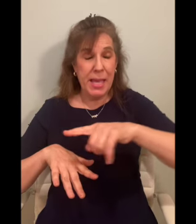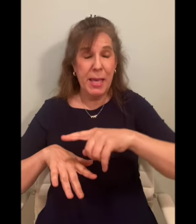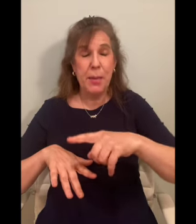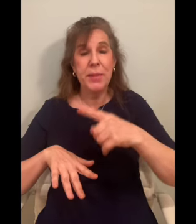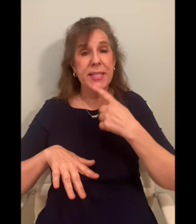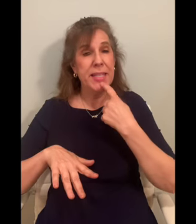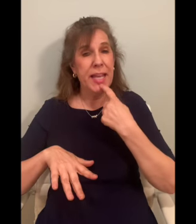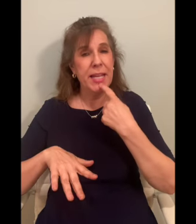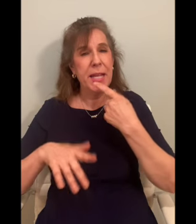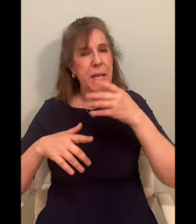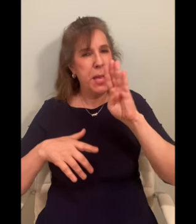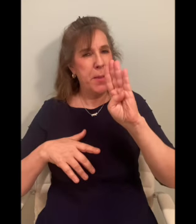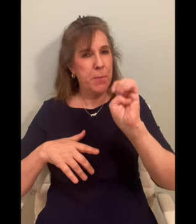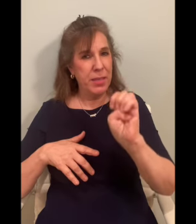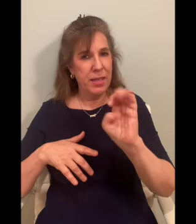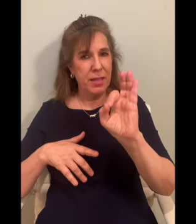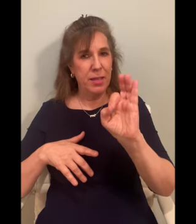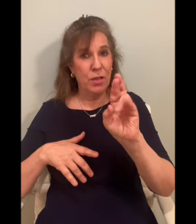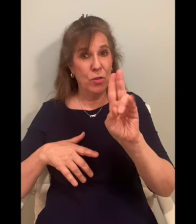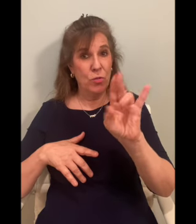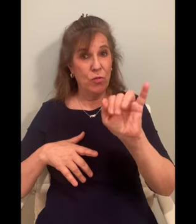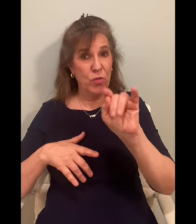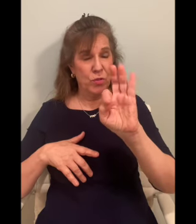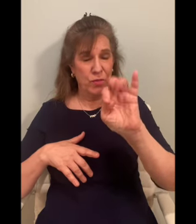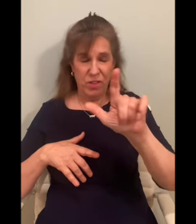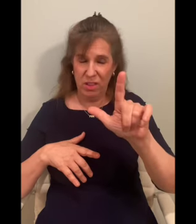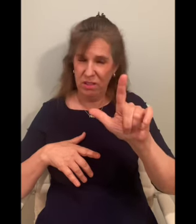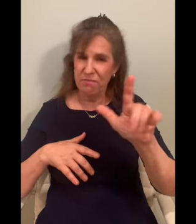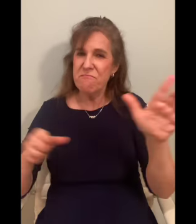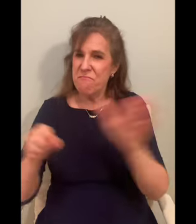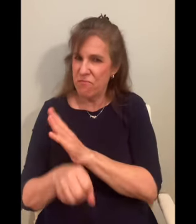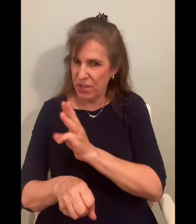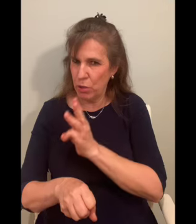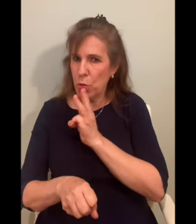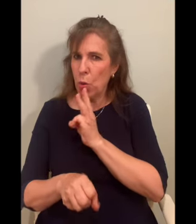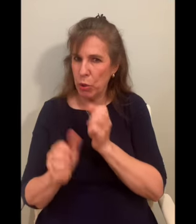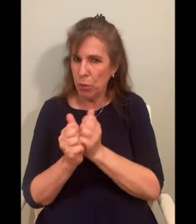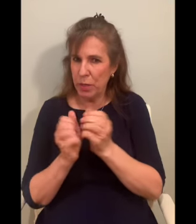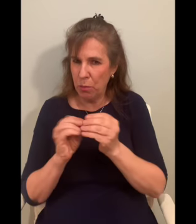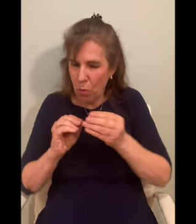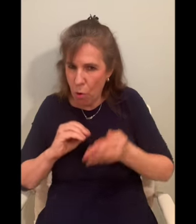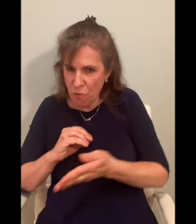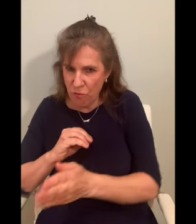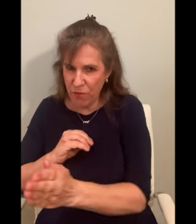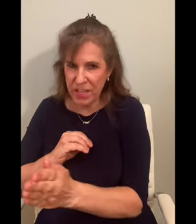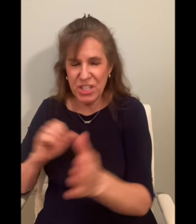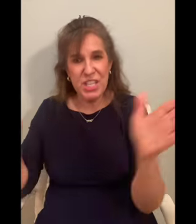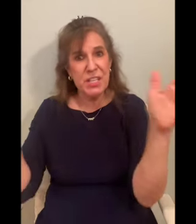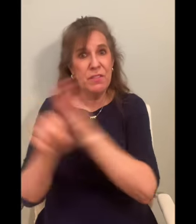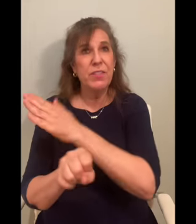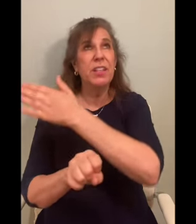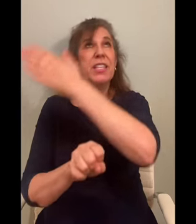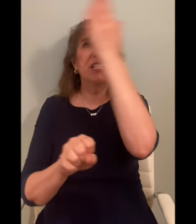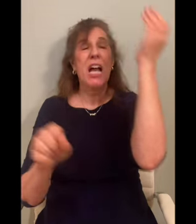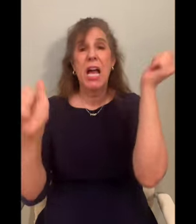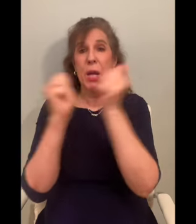water, the souls in the water, the birds, the fish in the water, and the birds in the sky. Bless them that they will be